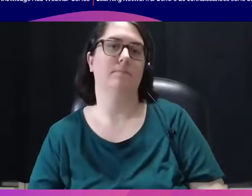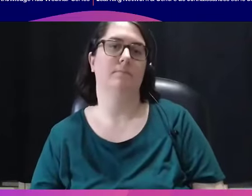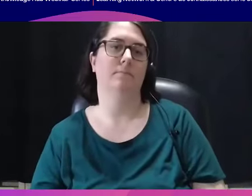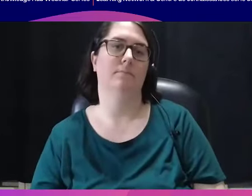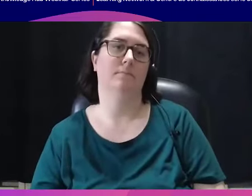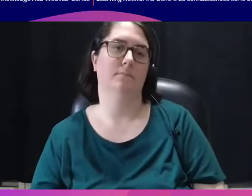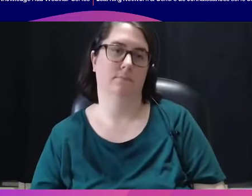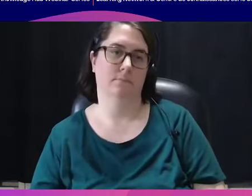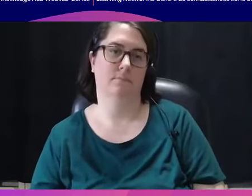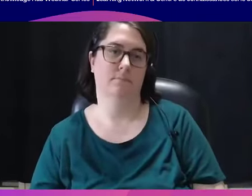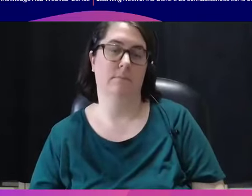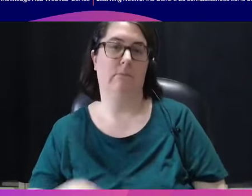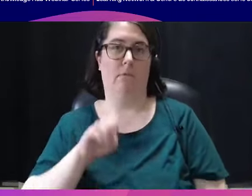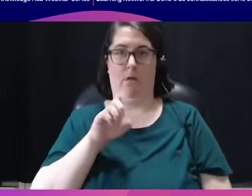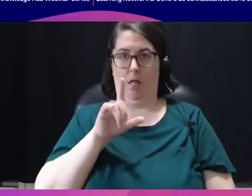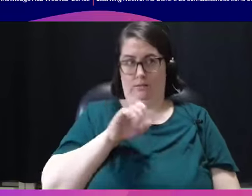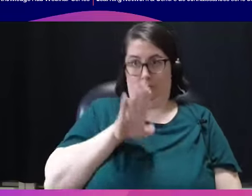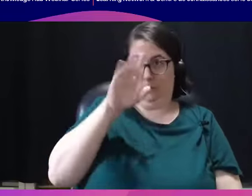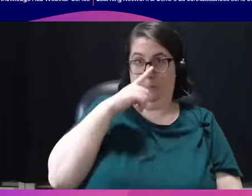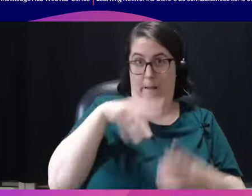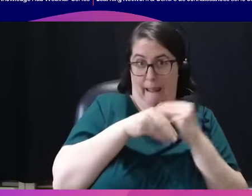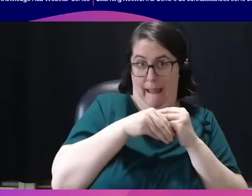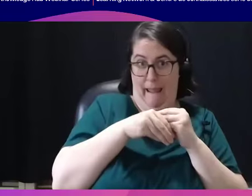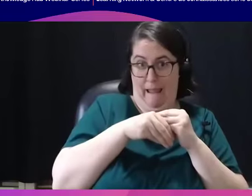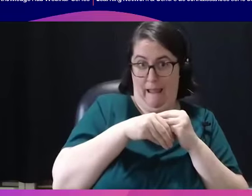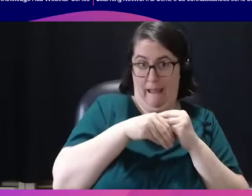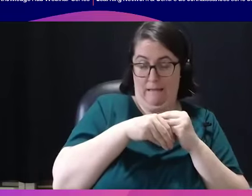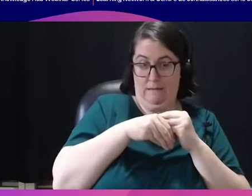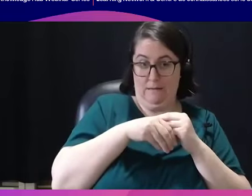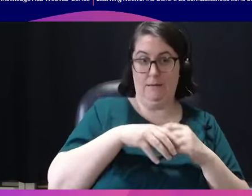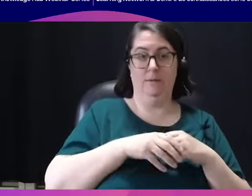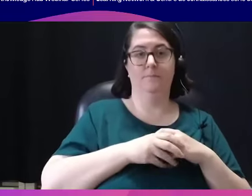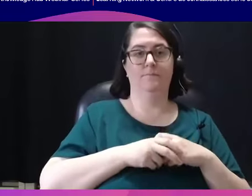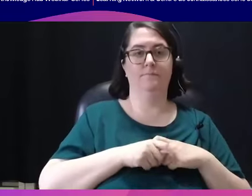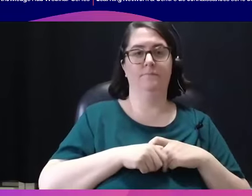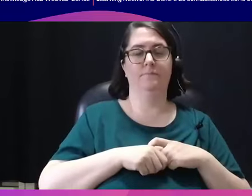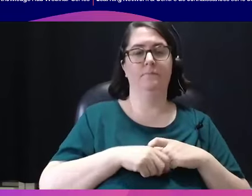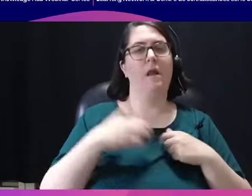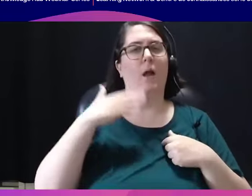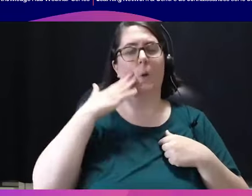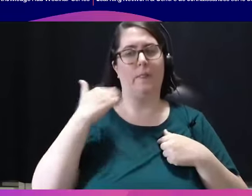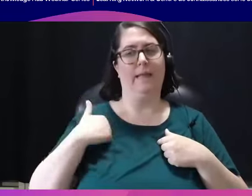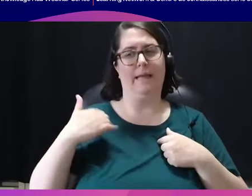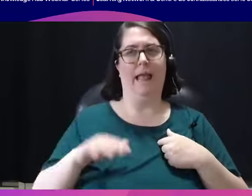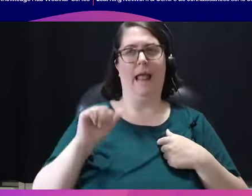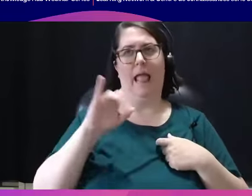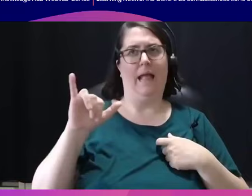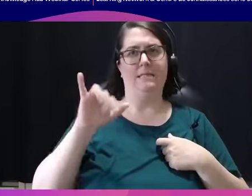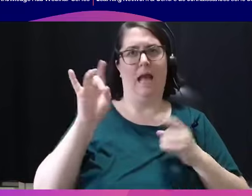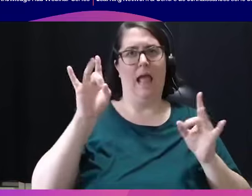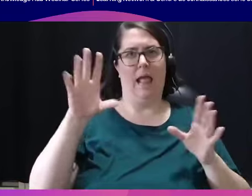you. Perhaps I can add on here if that's possible. I know the Canadian Anti-Hate